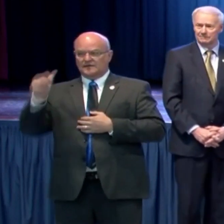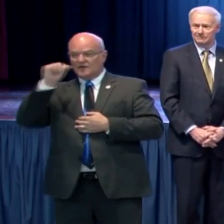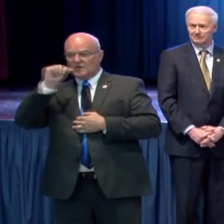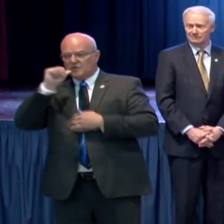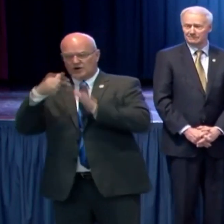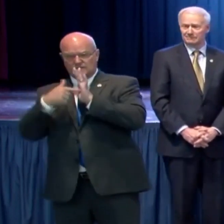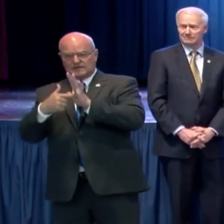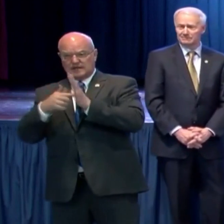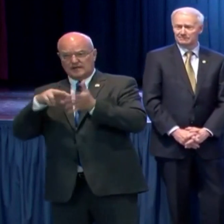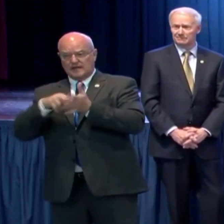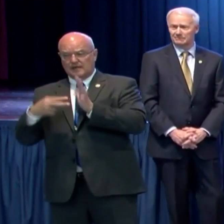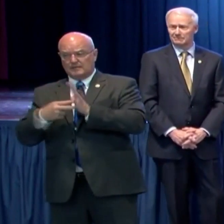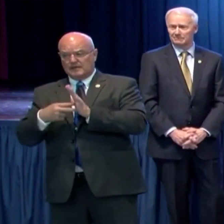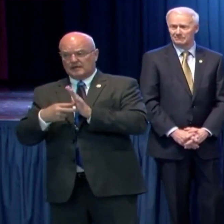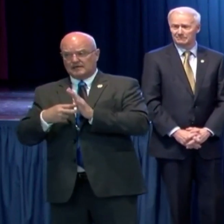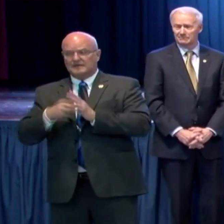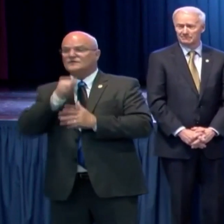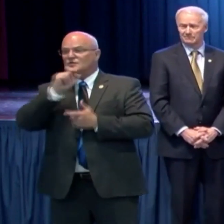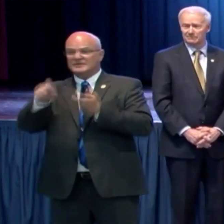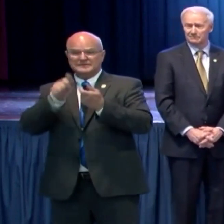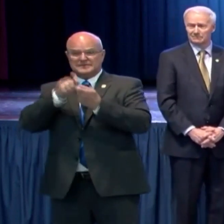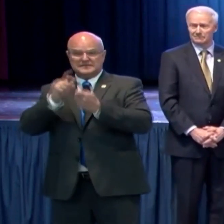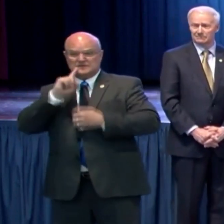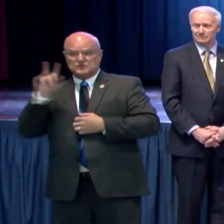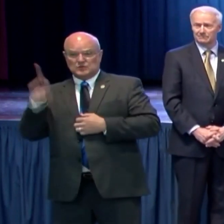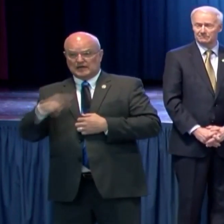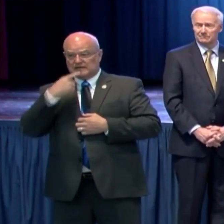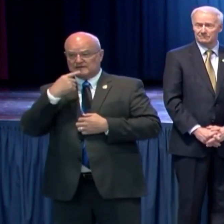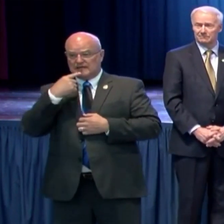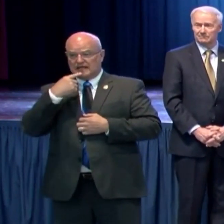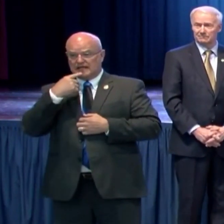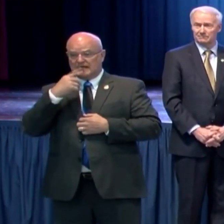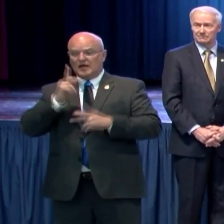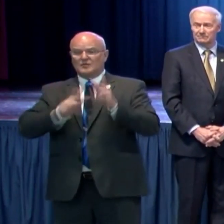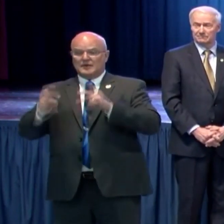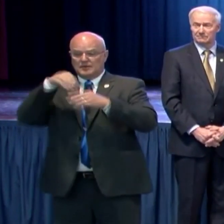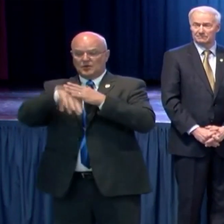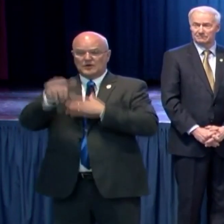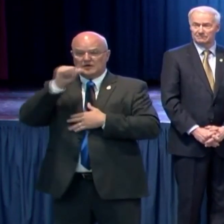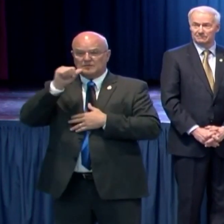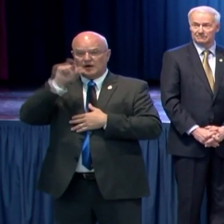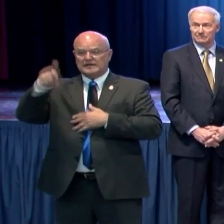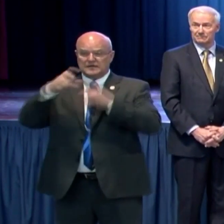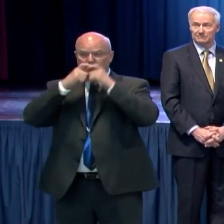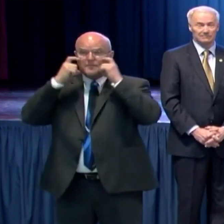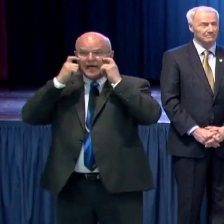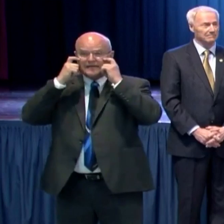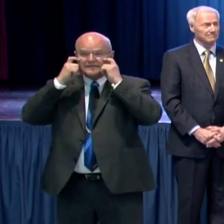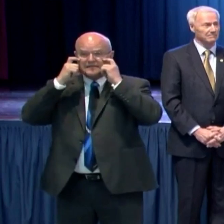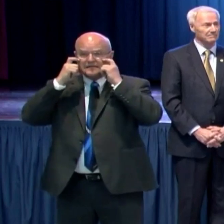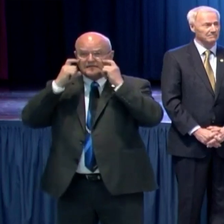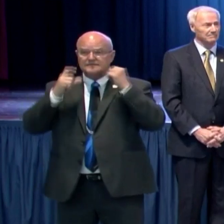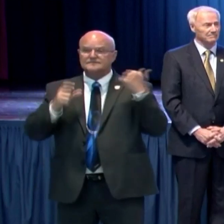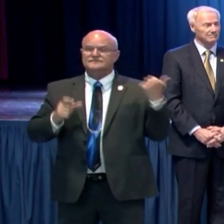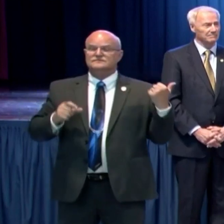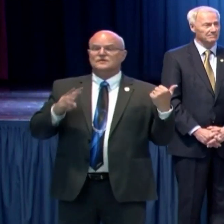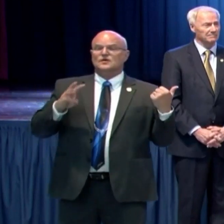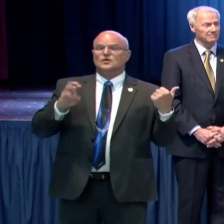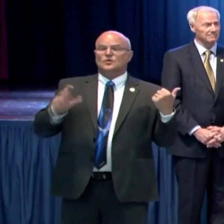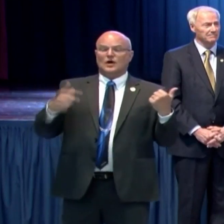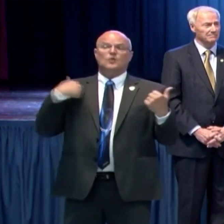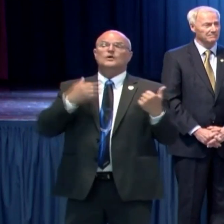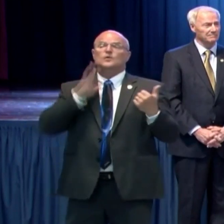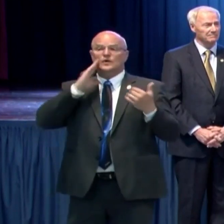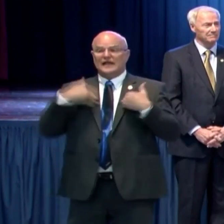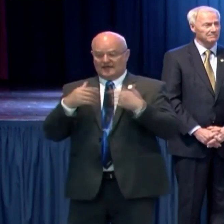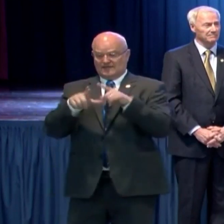for example, does that mean there won't be a specific directive saying people going into bars have to wear masks? Well, we